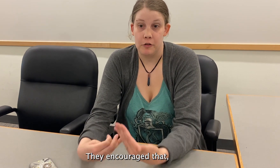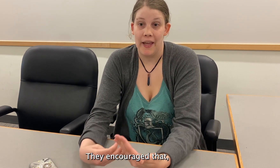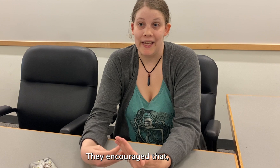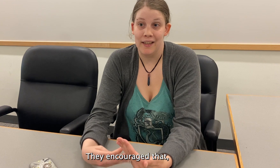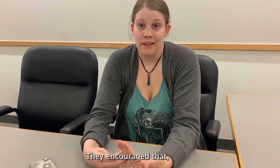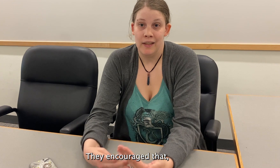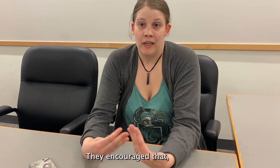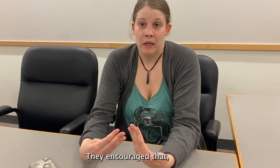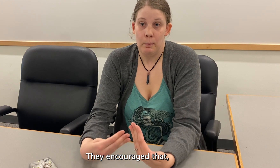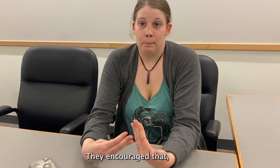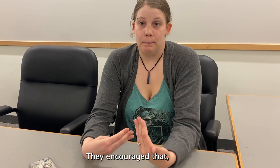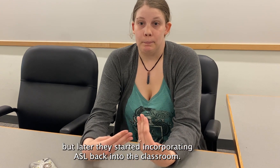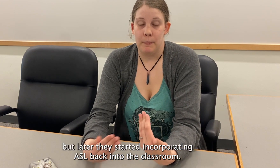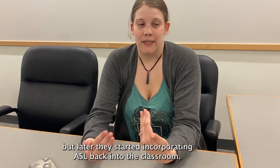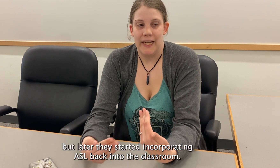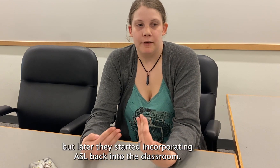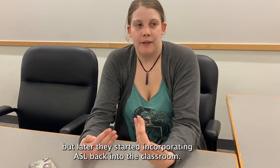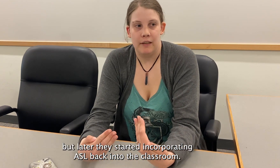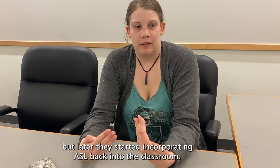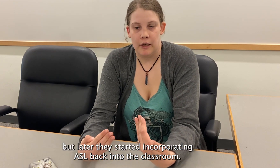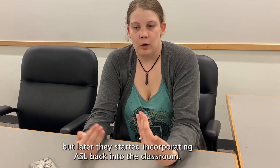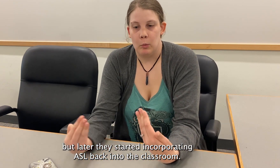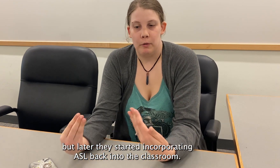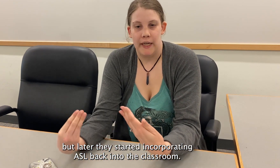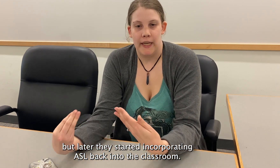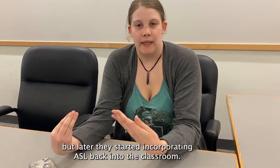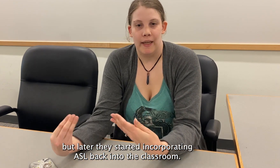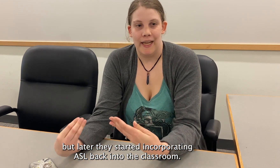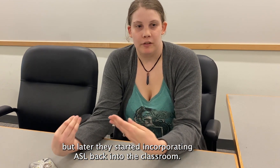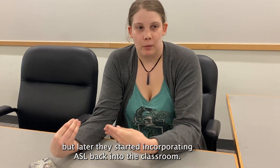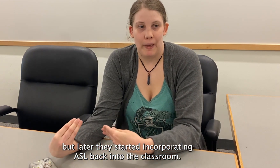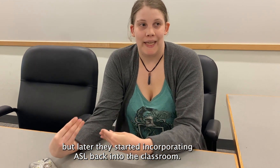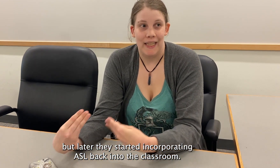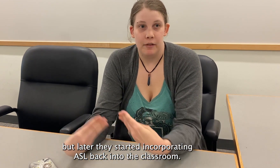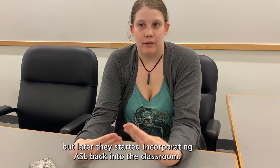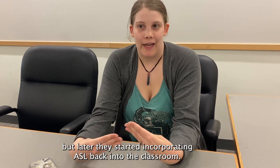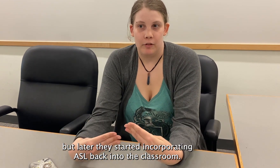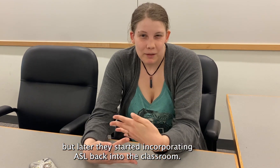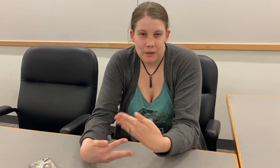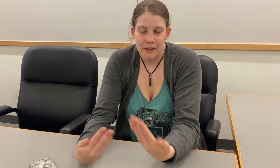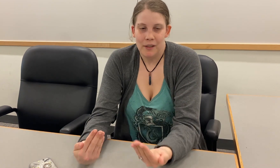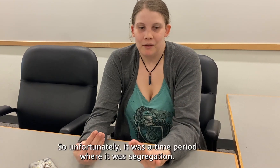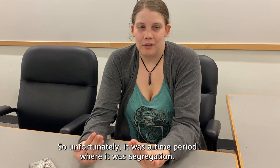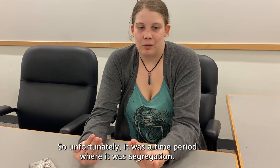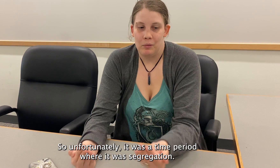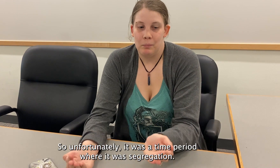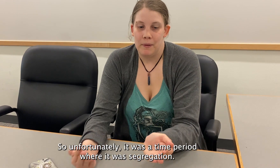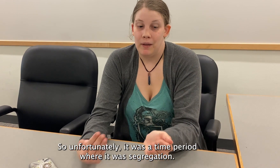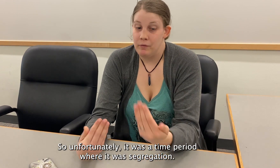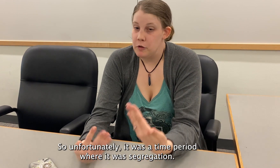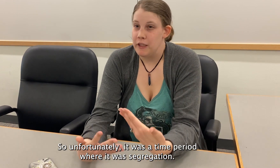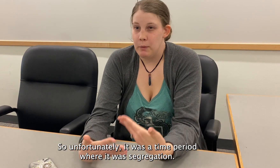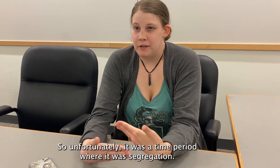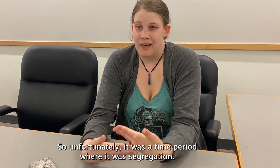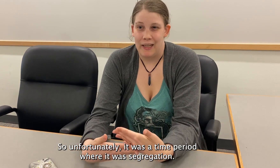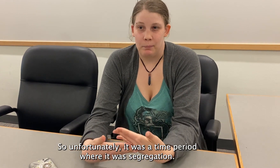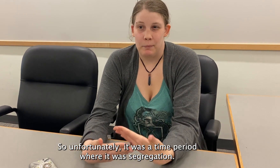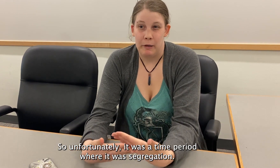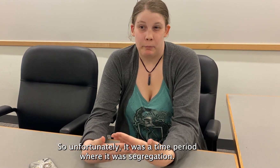that. But later they started incorporating ASL back into the classroom. But unfortunately it was a time period where it